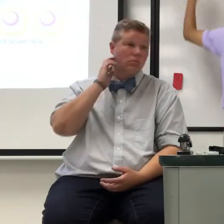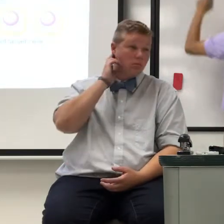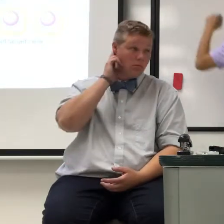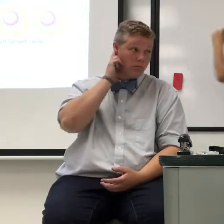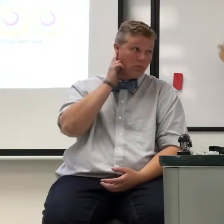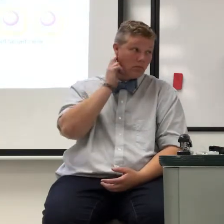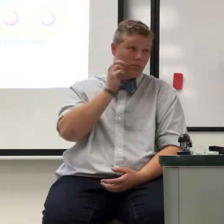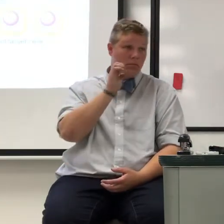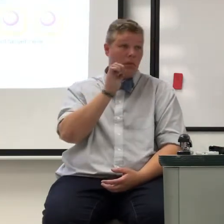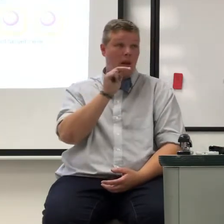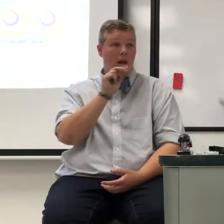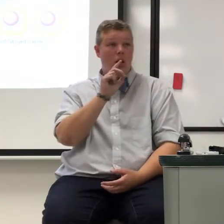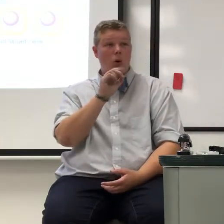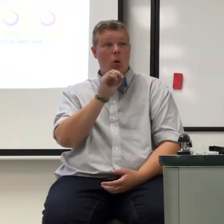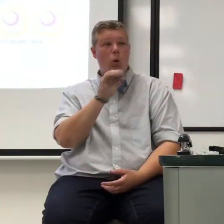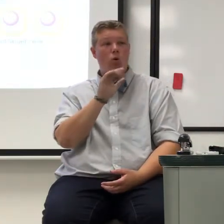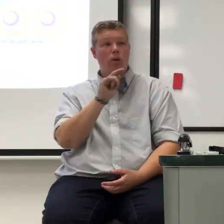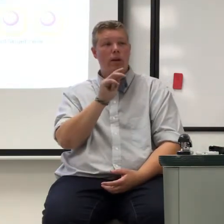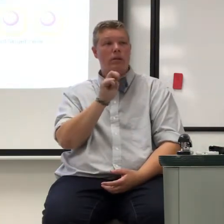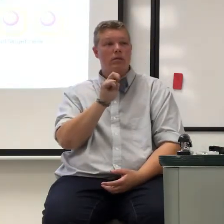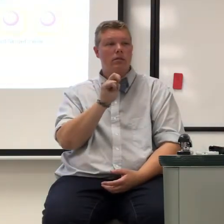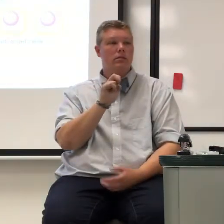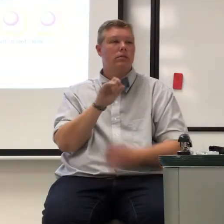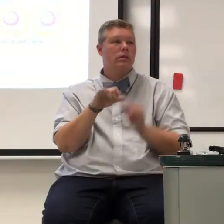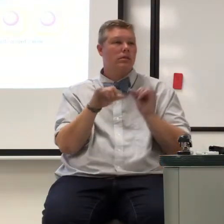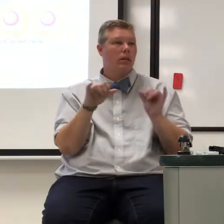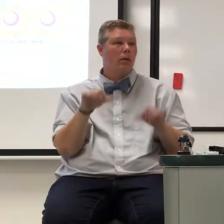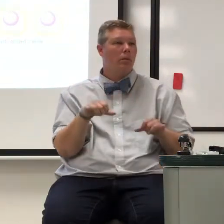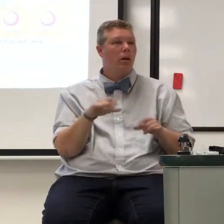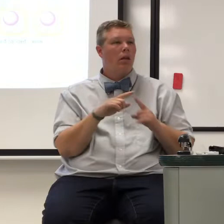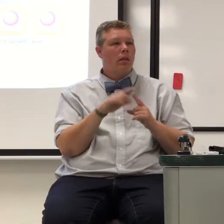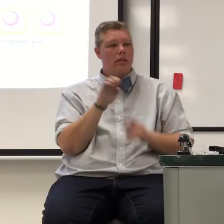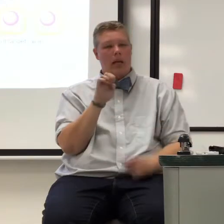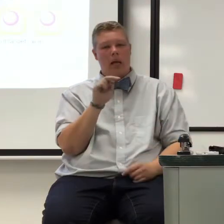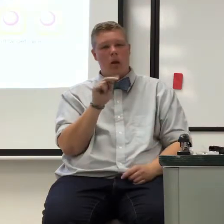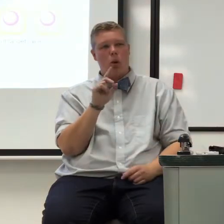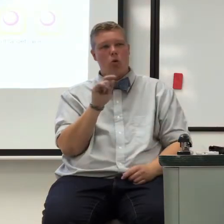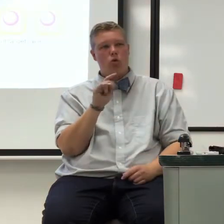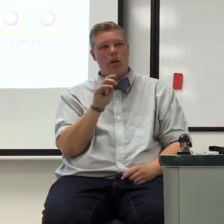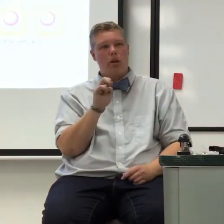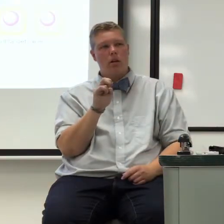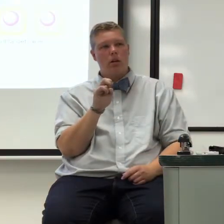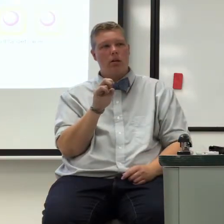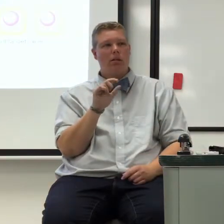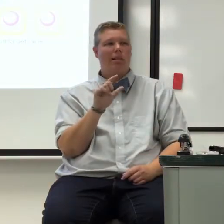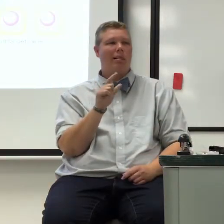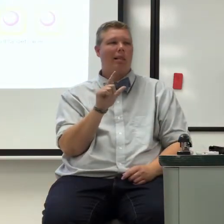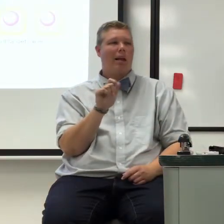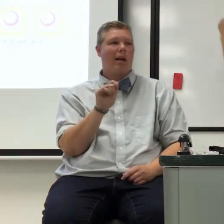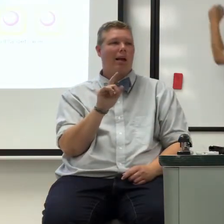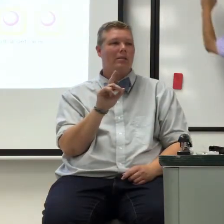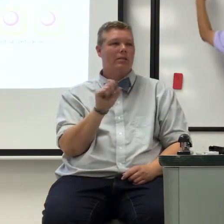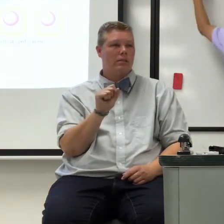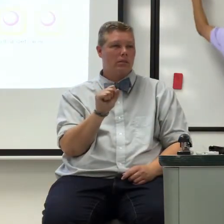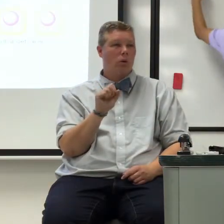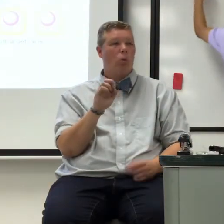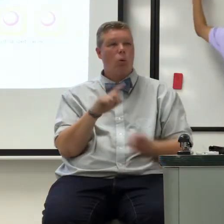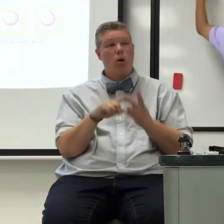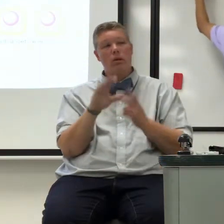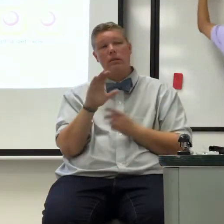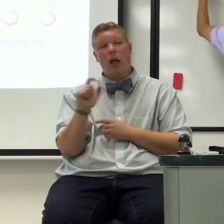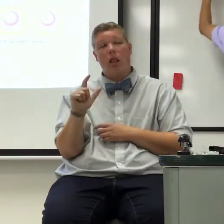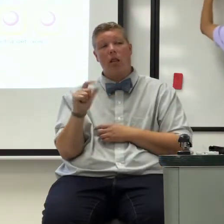The endocrine system consists of endocrine glands, or a cell, which is pictured. Endocrine glands